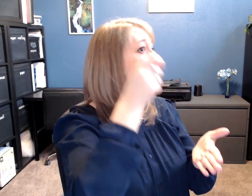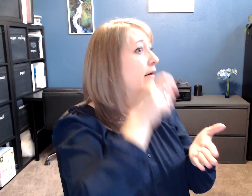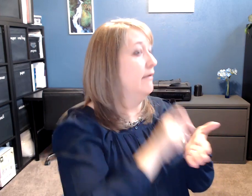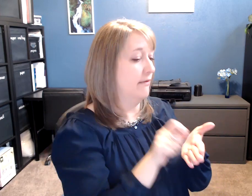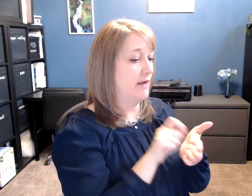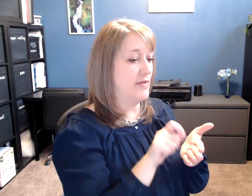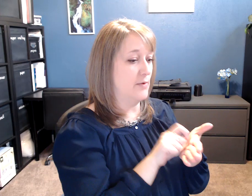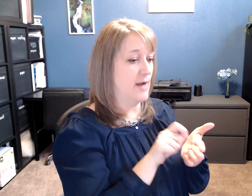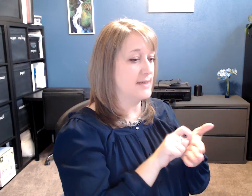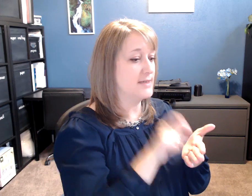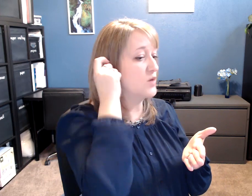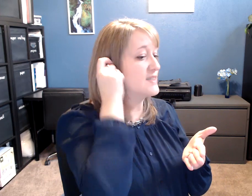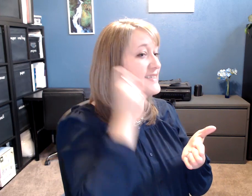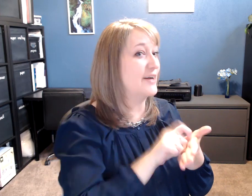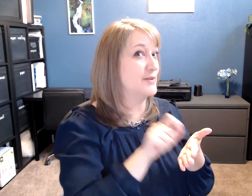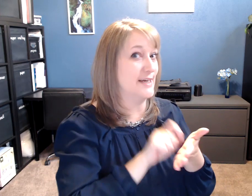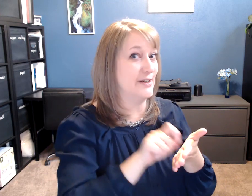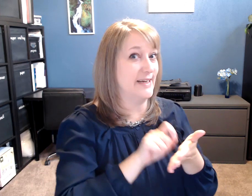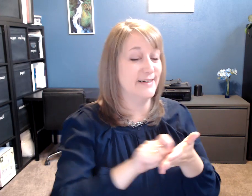ear and then write. So secretary.